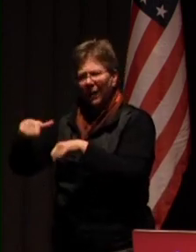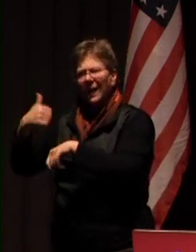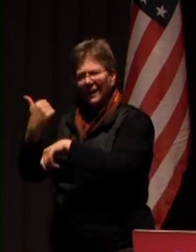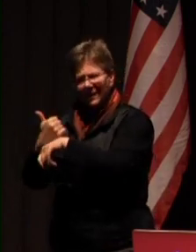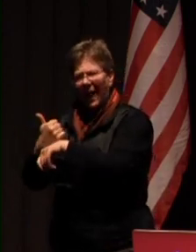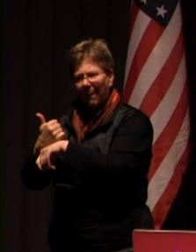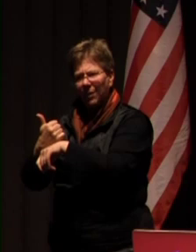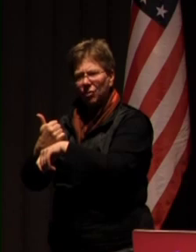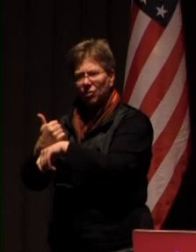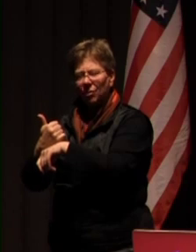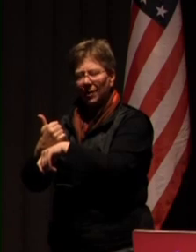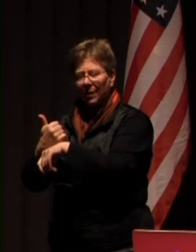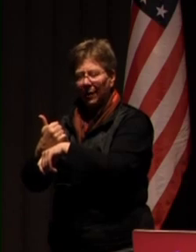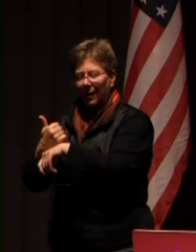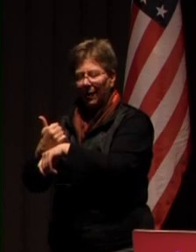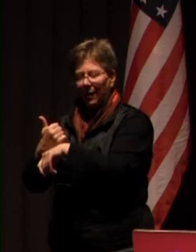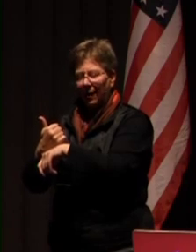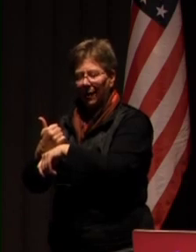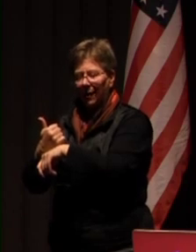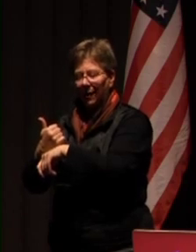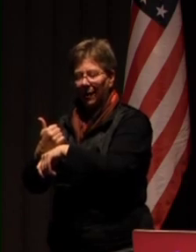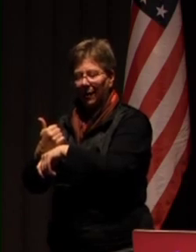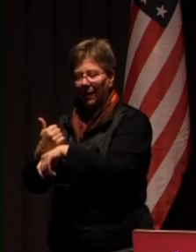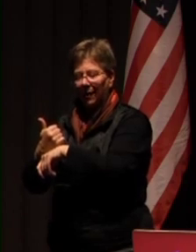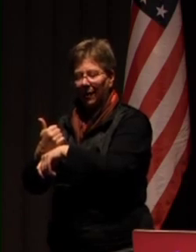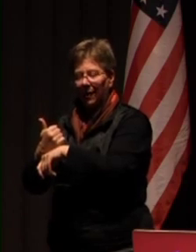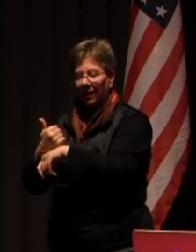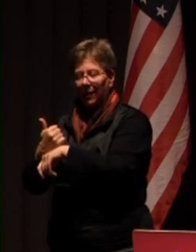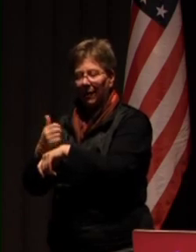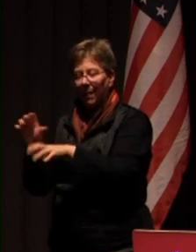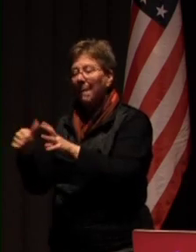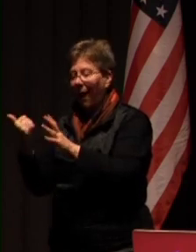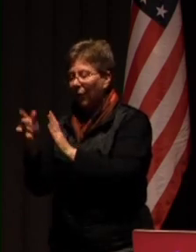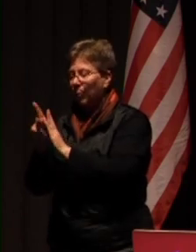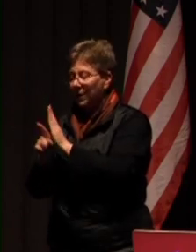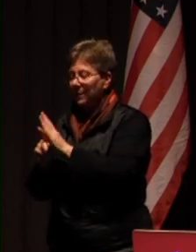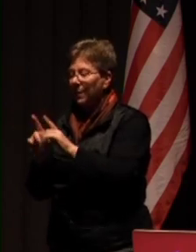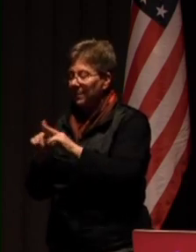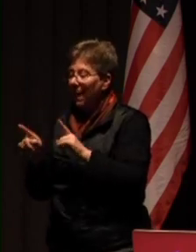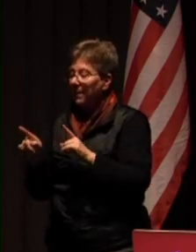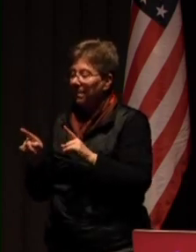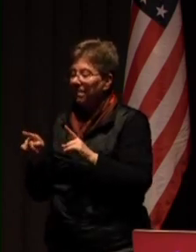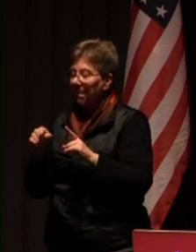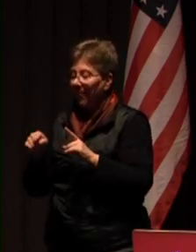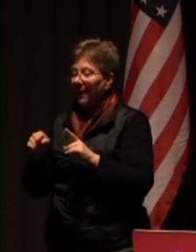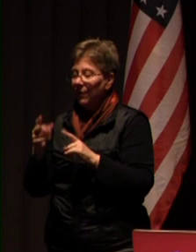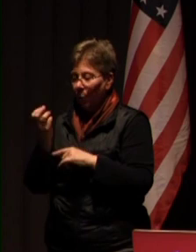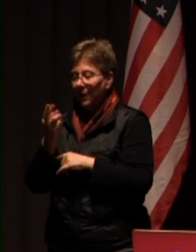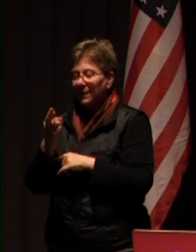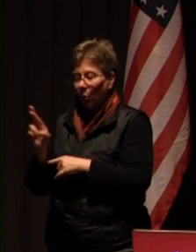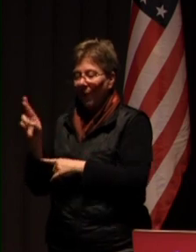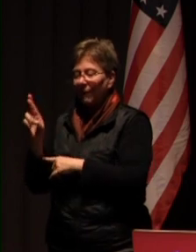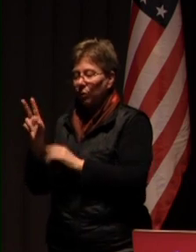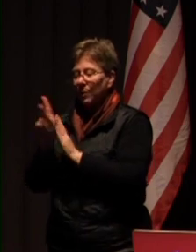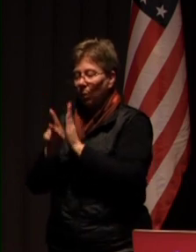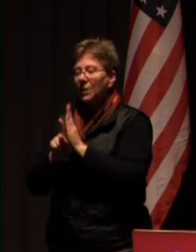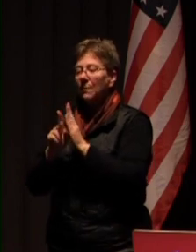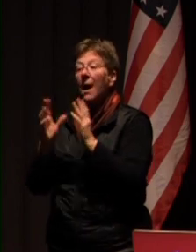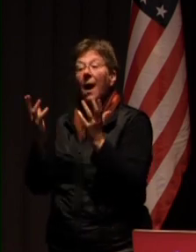French revolutionary ideas that he certainly did not adhere to. But there was a revolutionary principle of civic